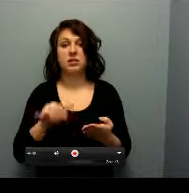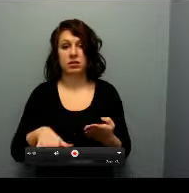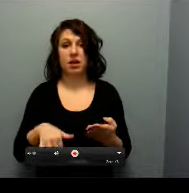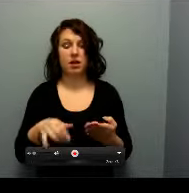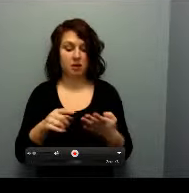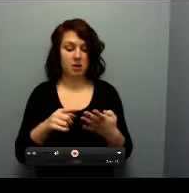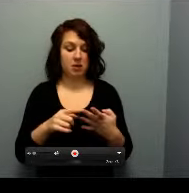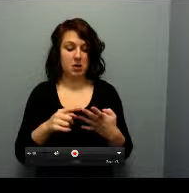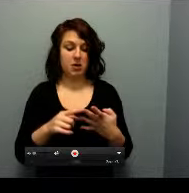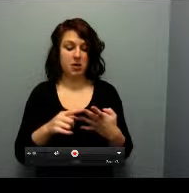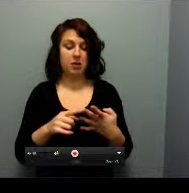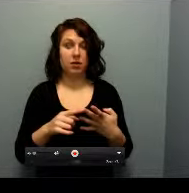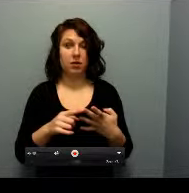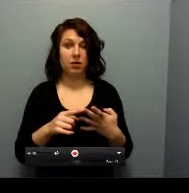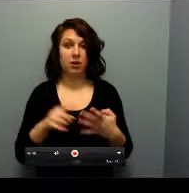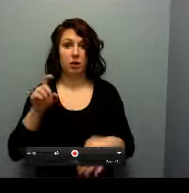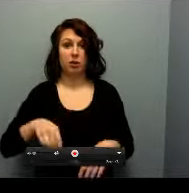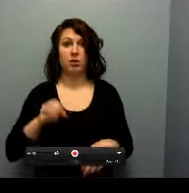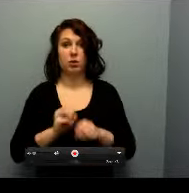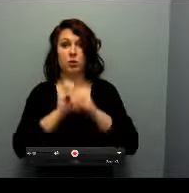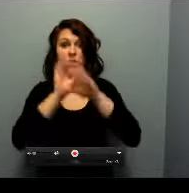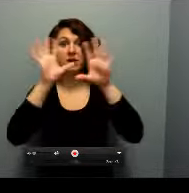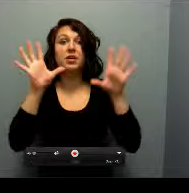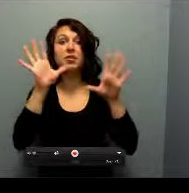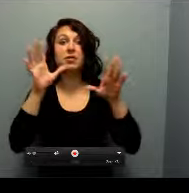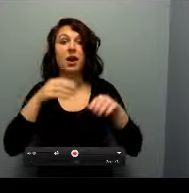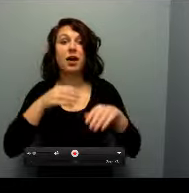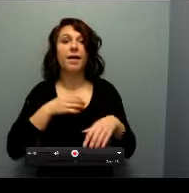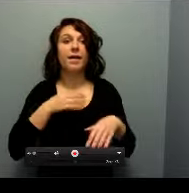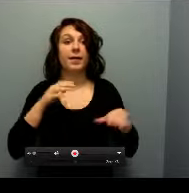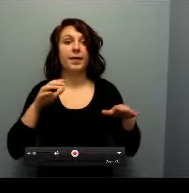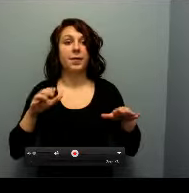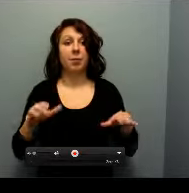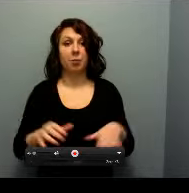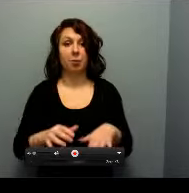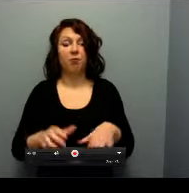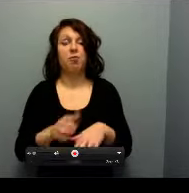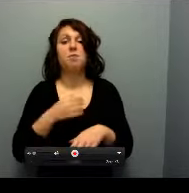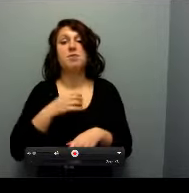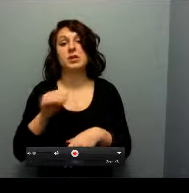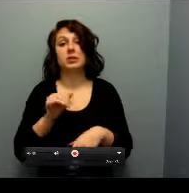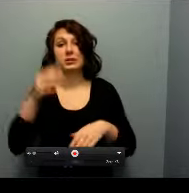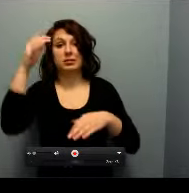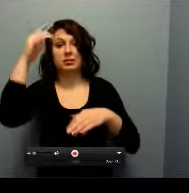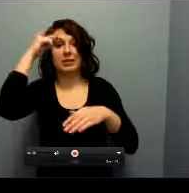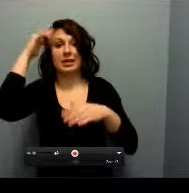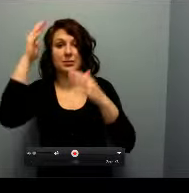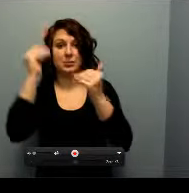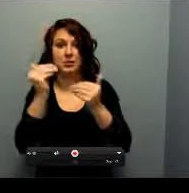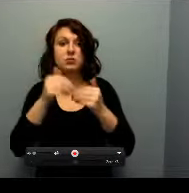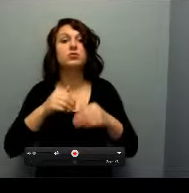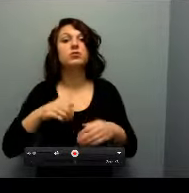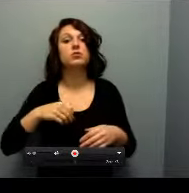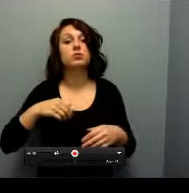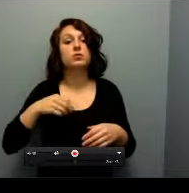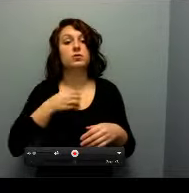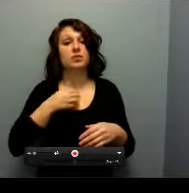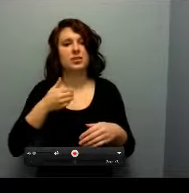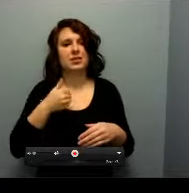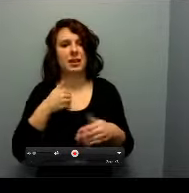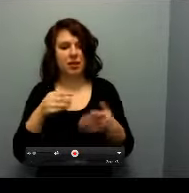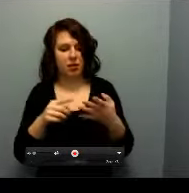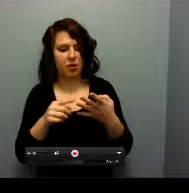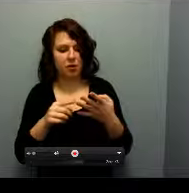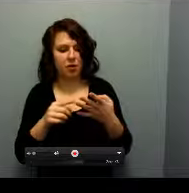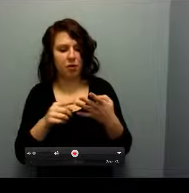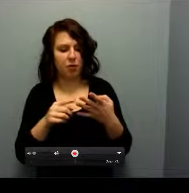also you need to clarify the performances and expectations and be able to have measurable results.